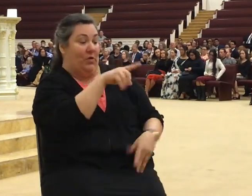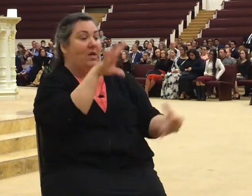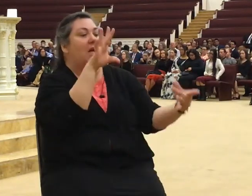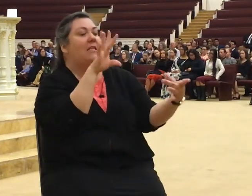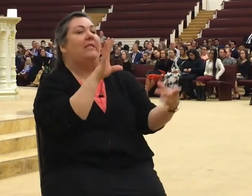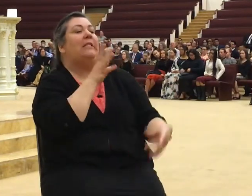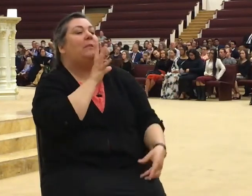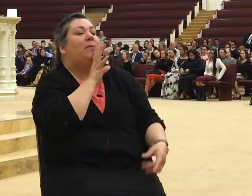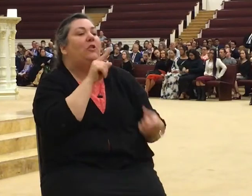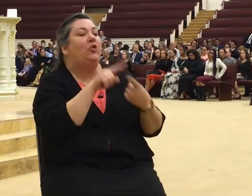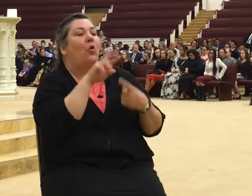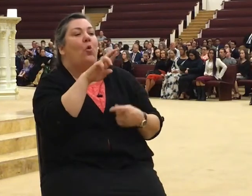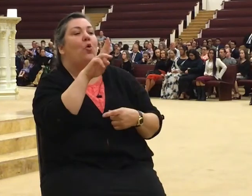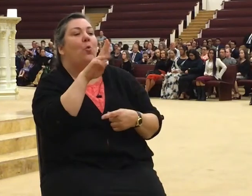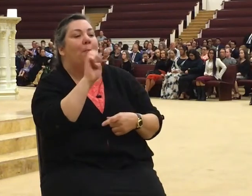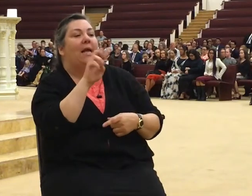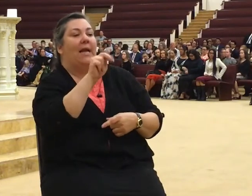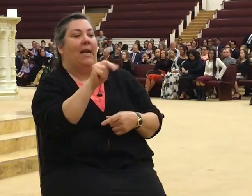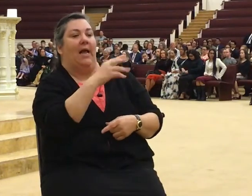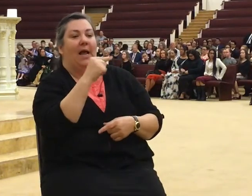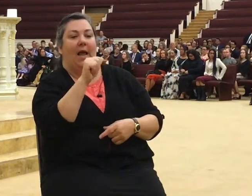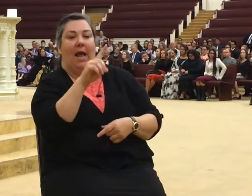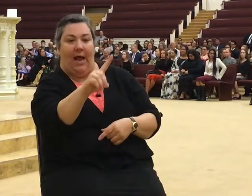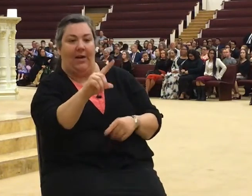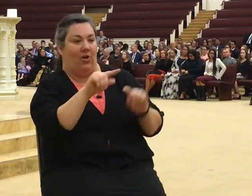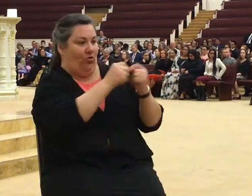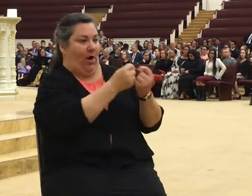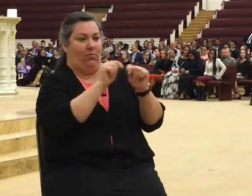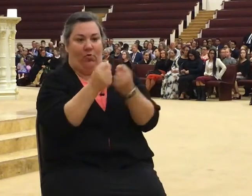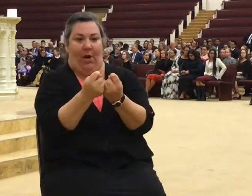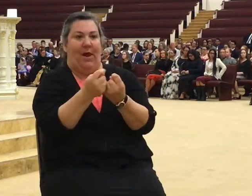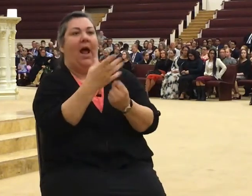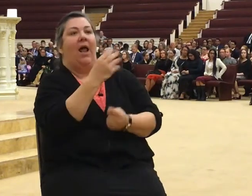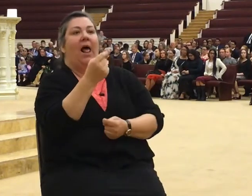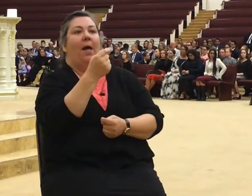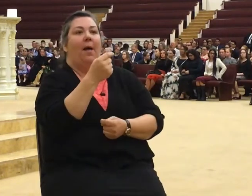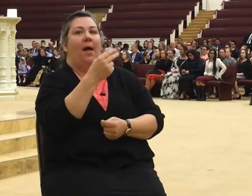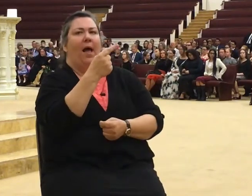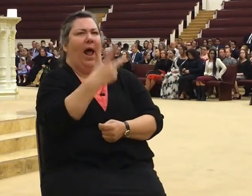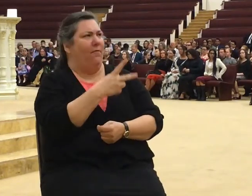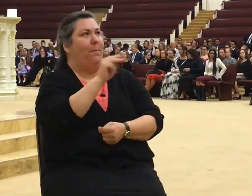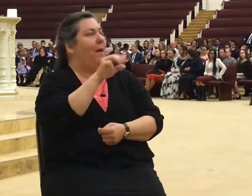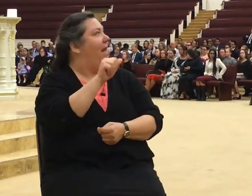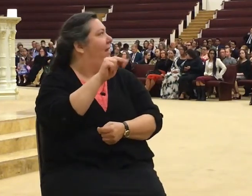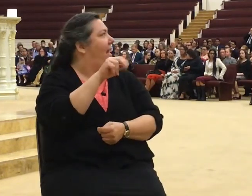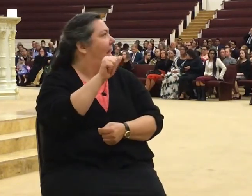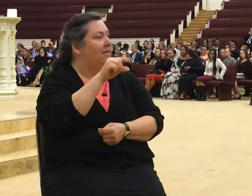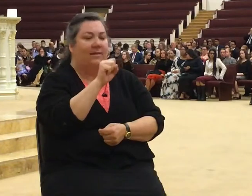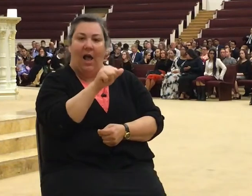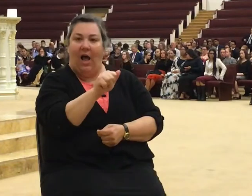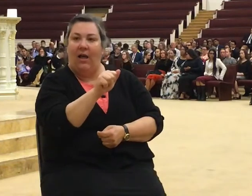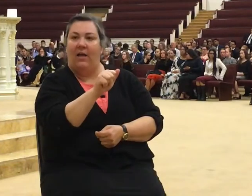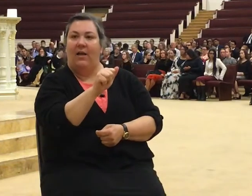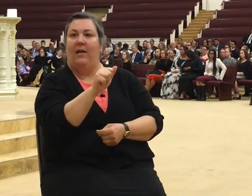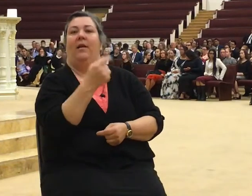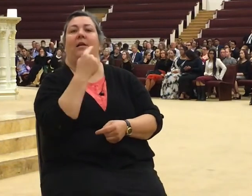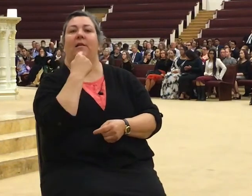to Reuben and Gad, the tribes of Reuben and Gad, and half Manasseh. He